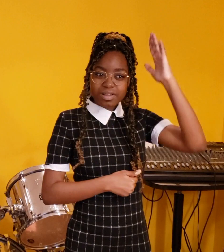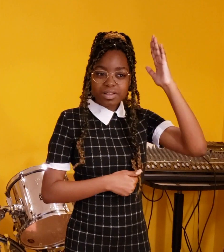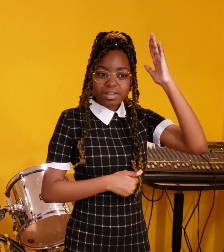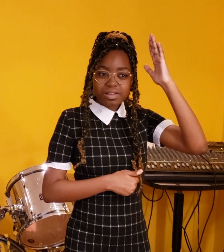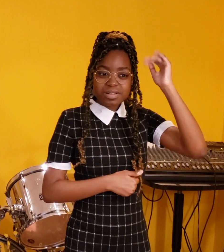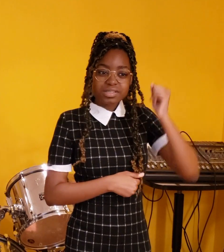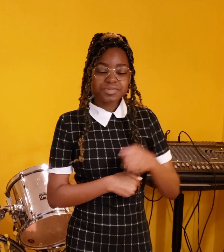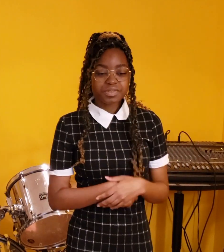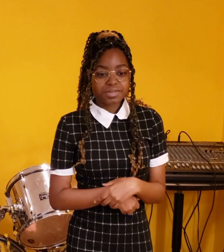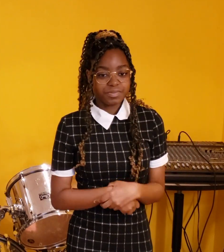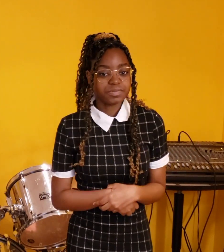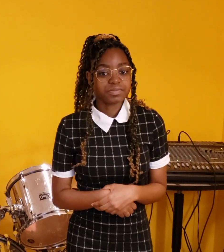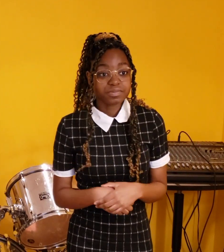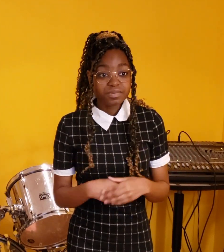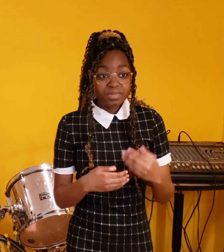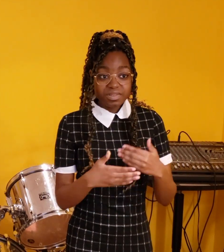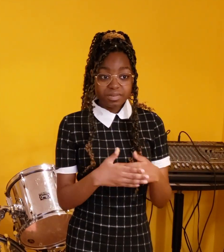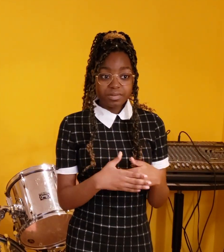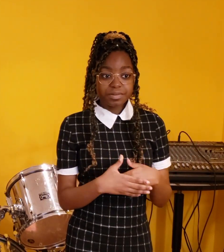God. Now